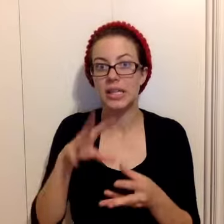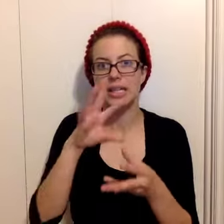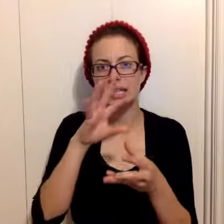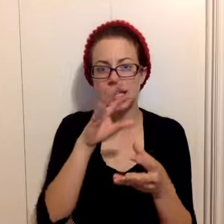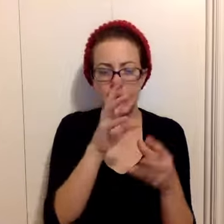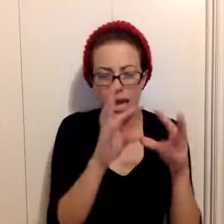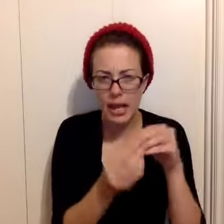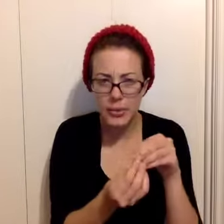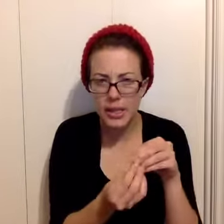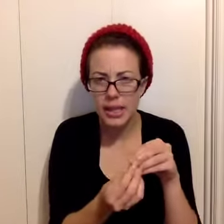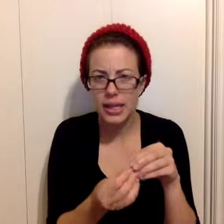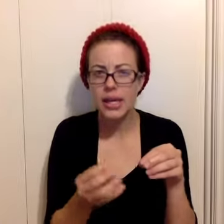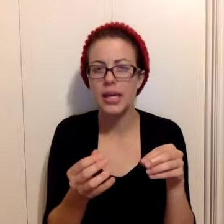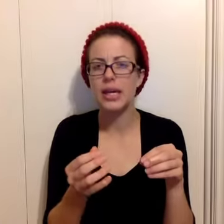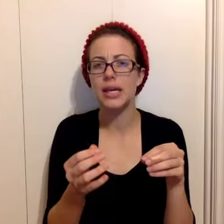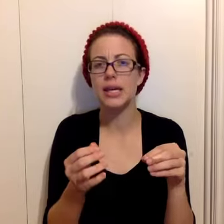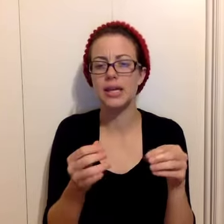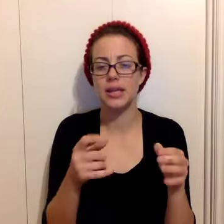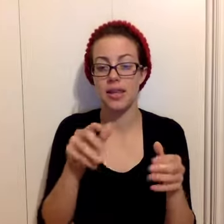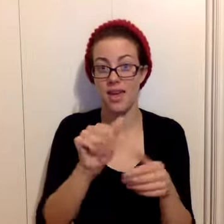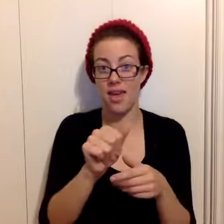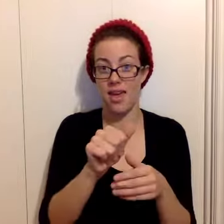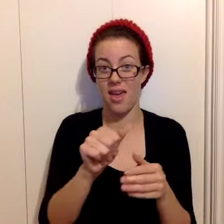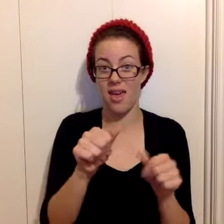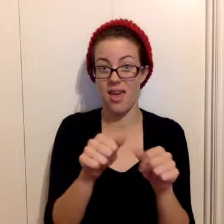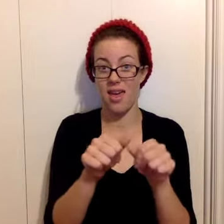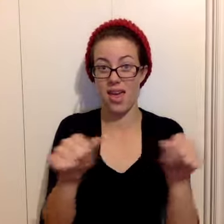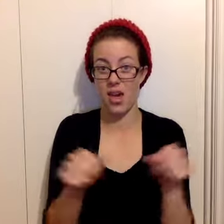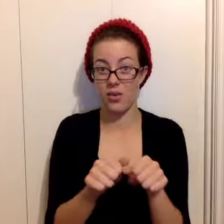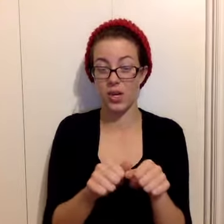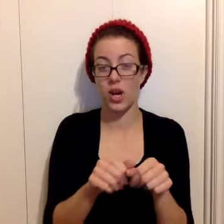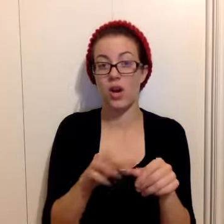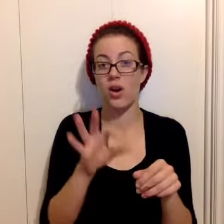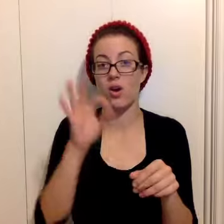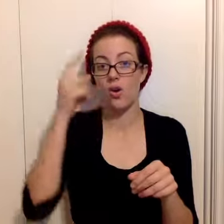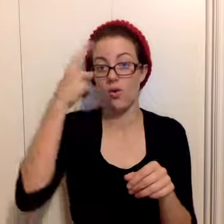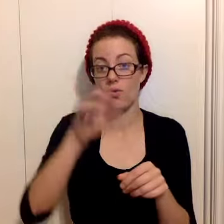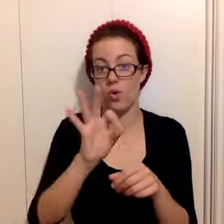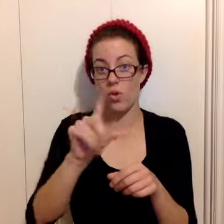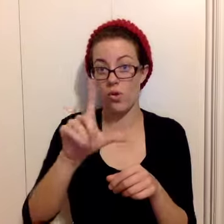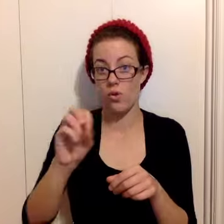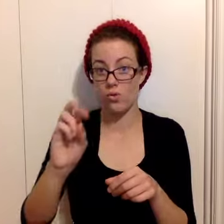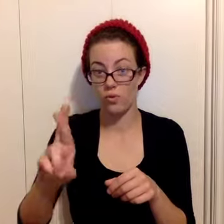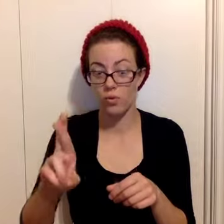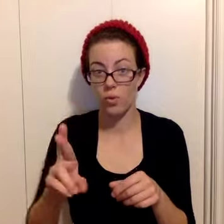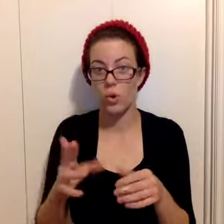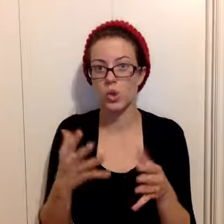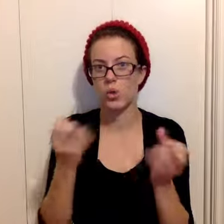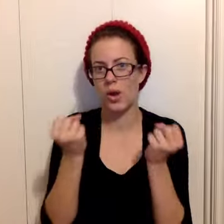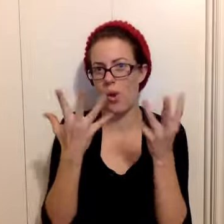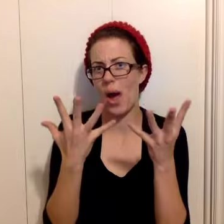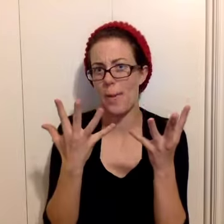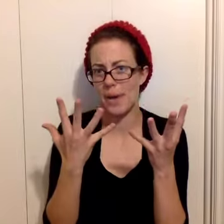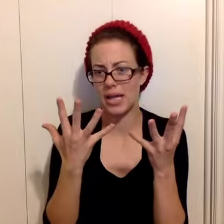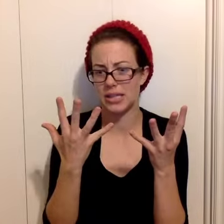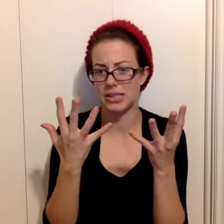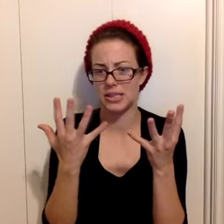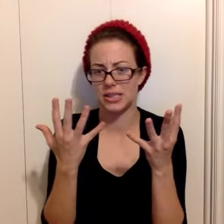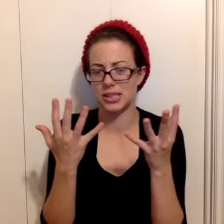so we know exactly how much cement to buy. Who can tell me how